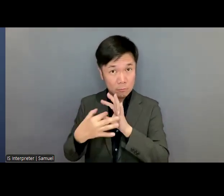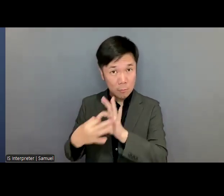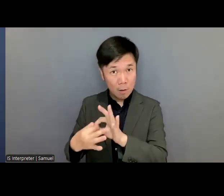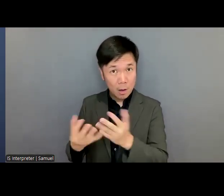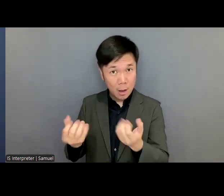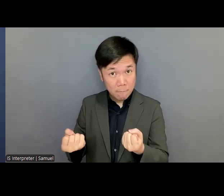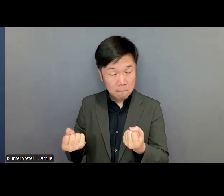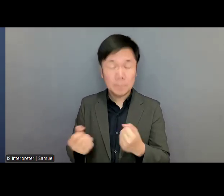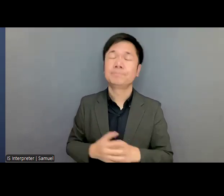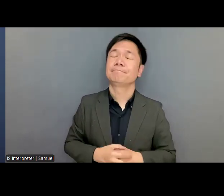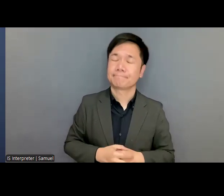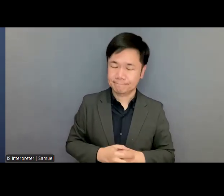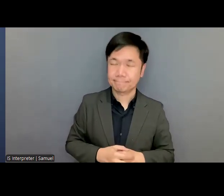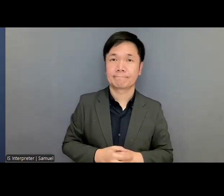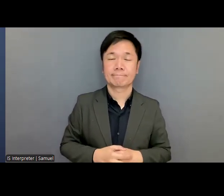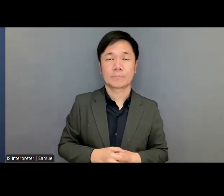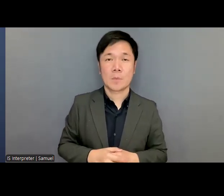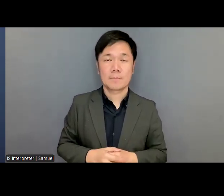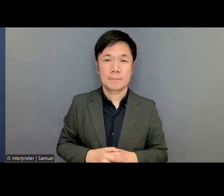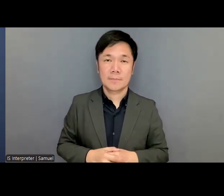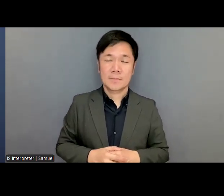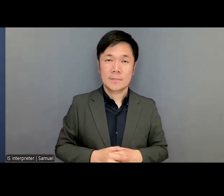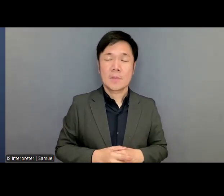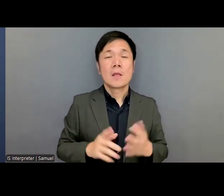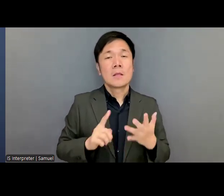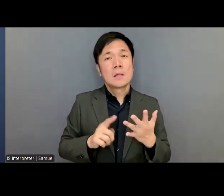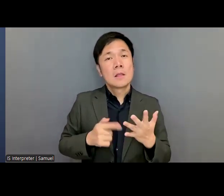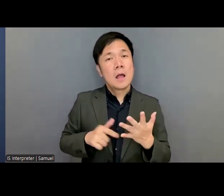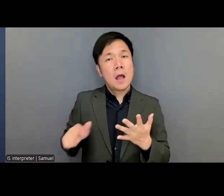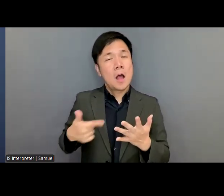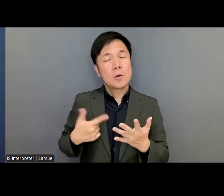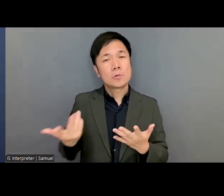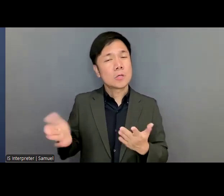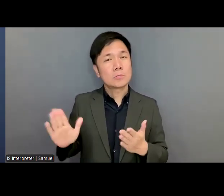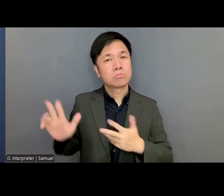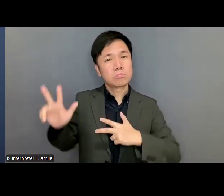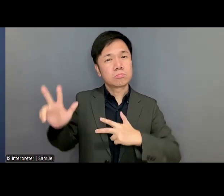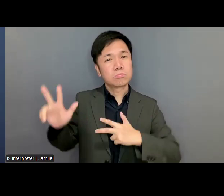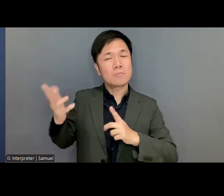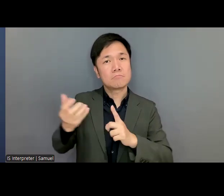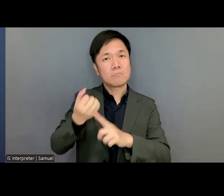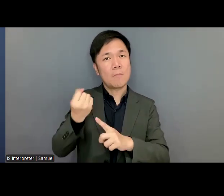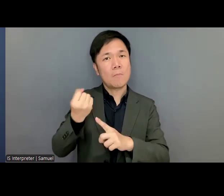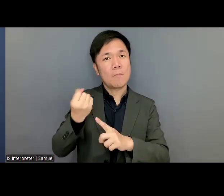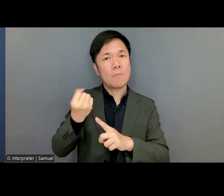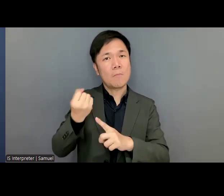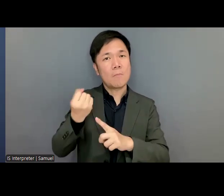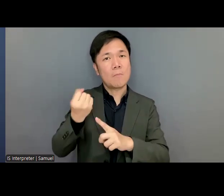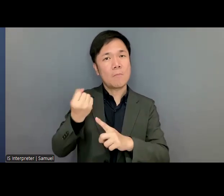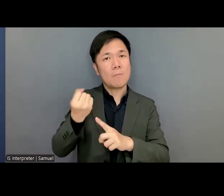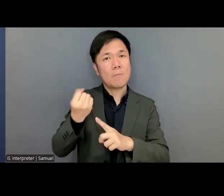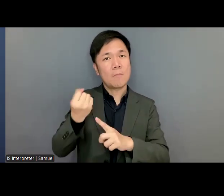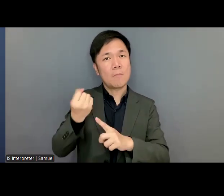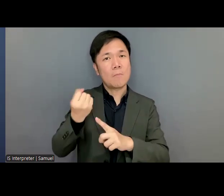And then we're asking them by when they think the commitment will be achieved. So to give us a time frame